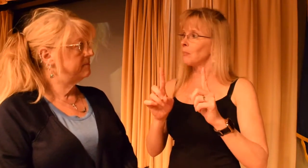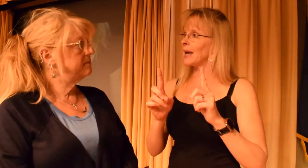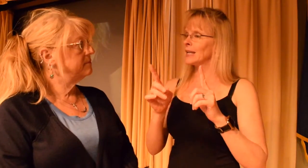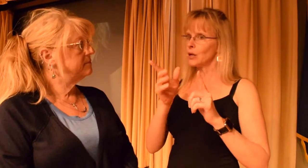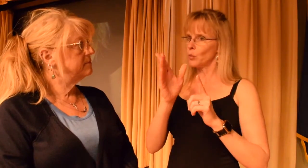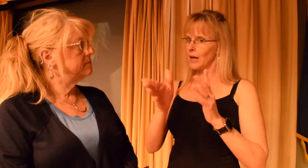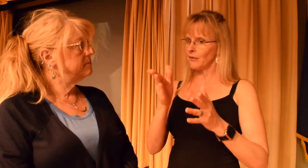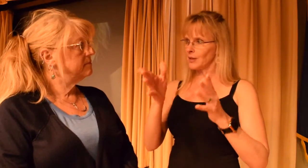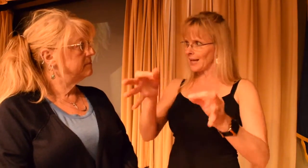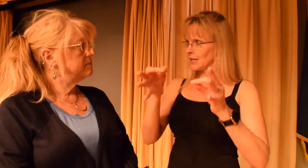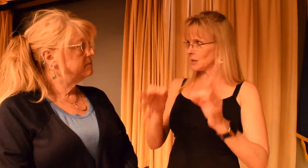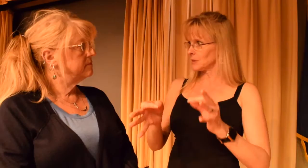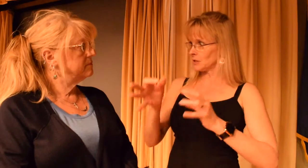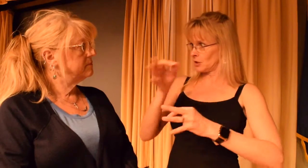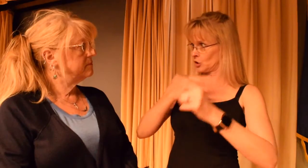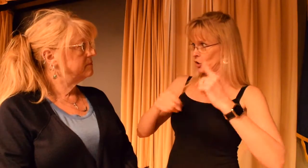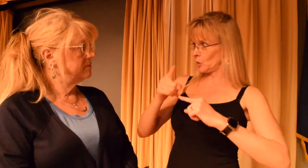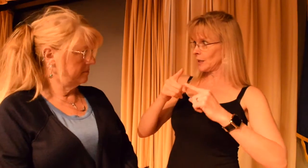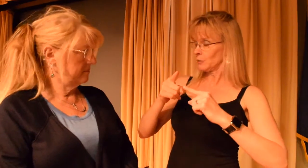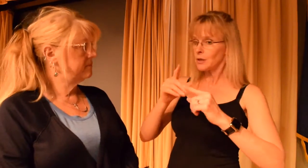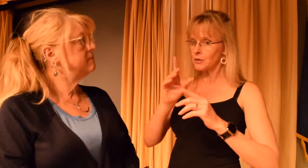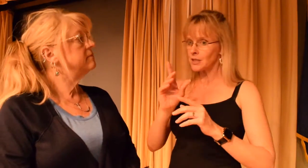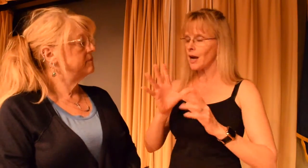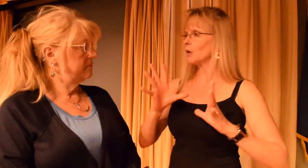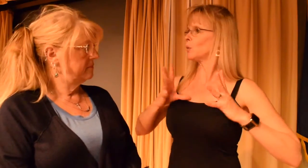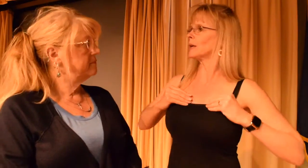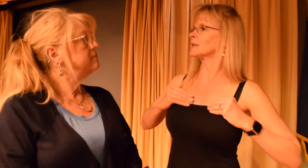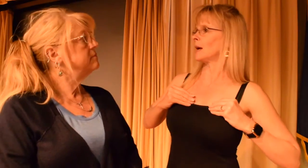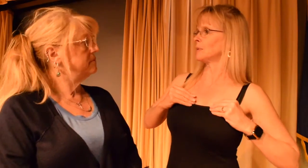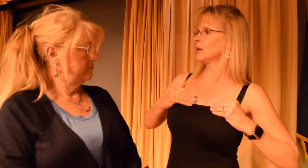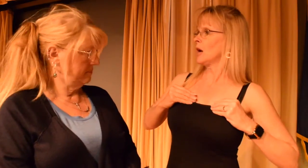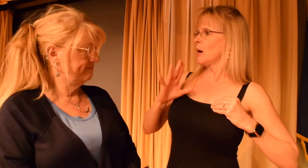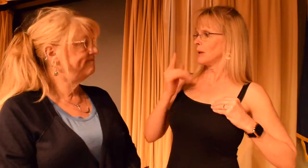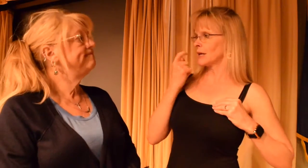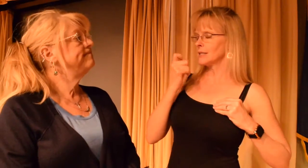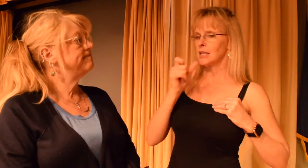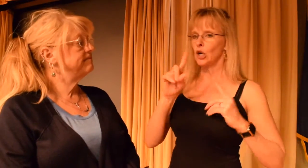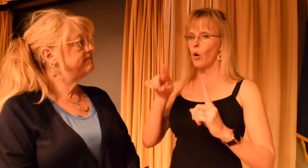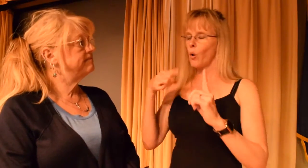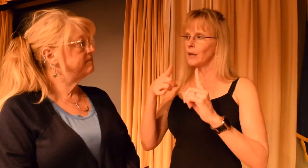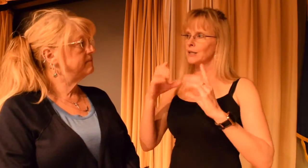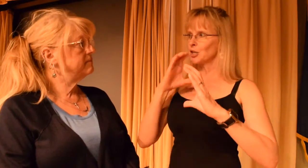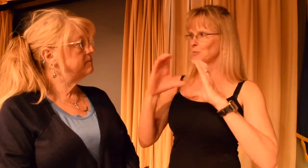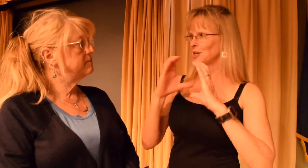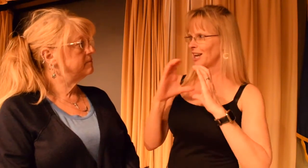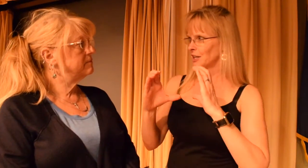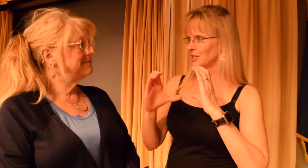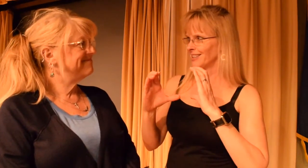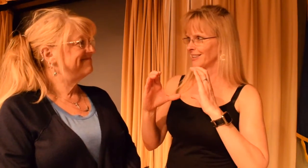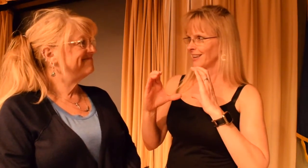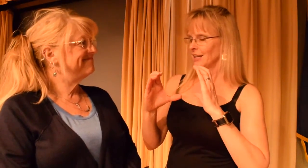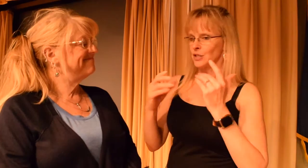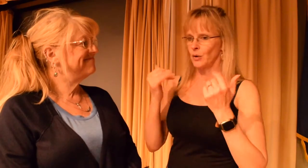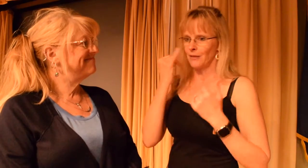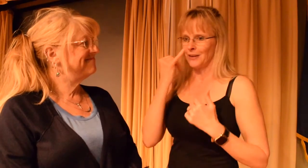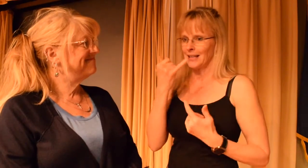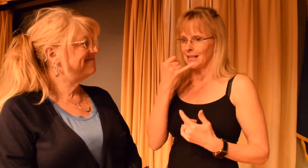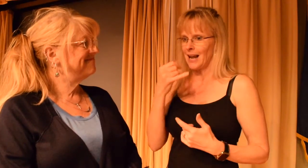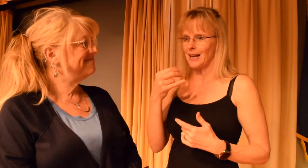and then whatever they end up doing with their sign, we accept, because the goal is communication. So if a kid has